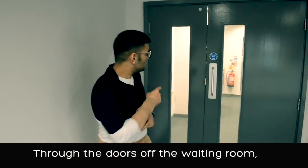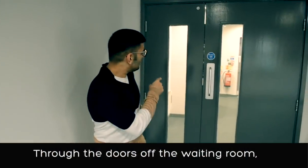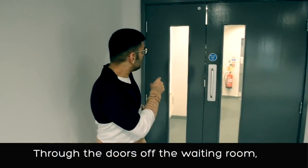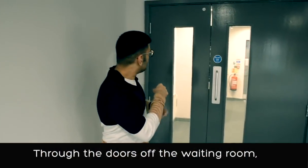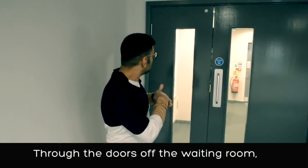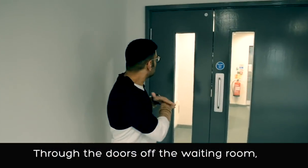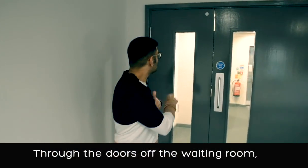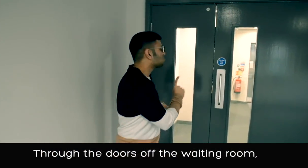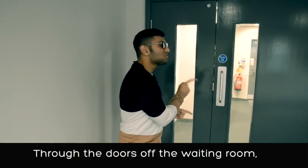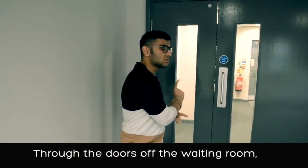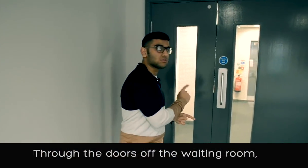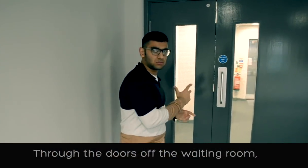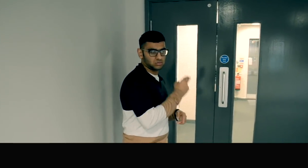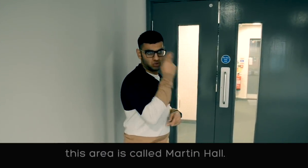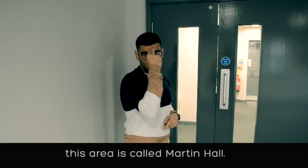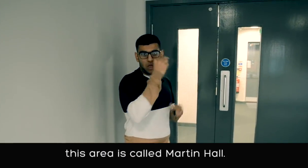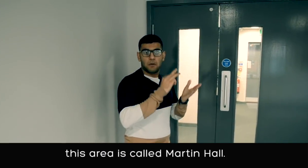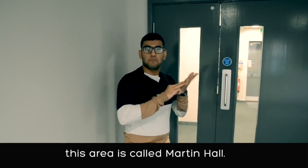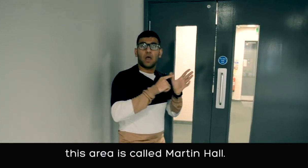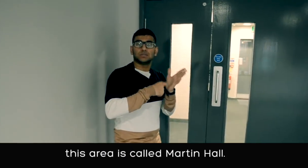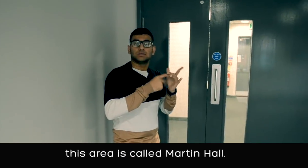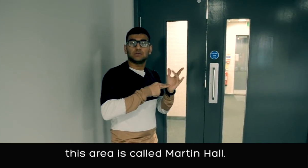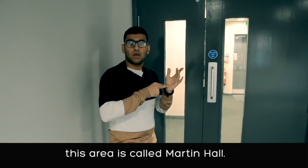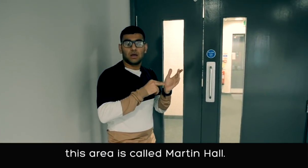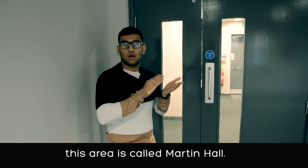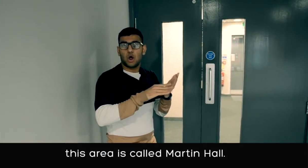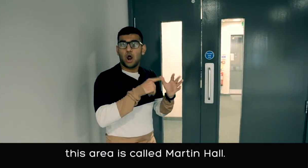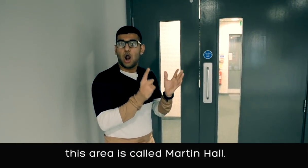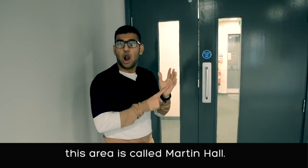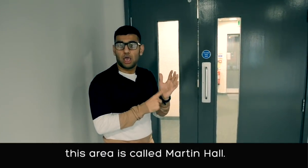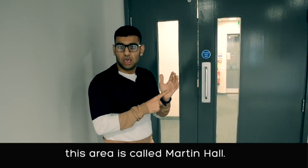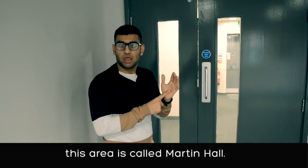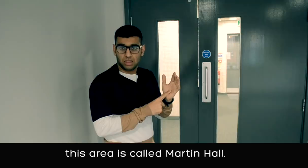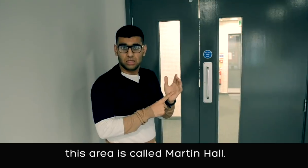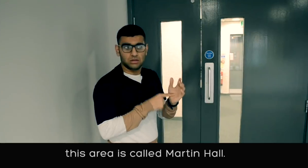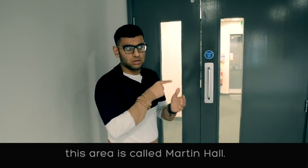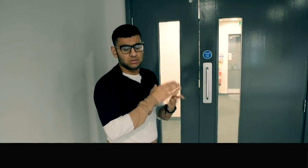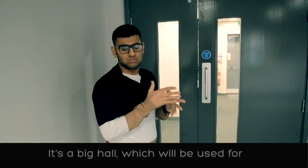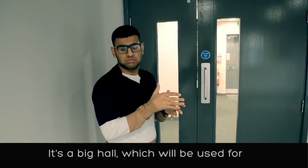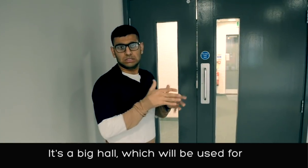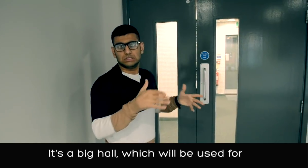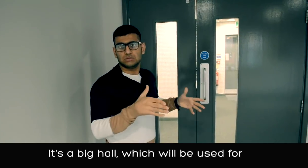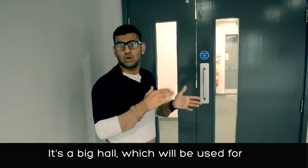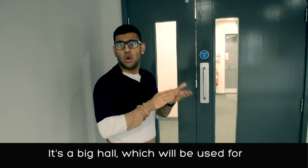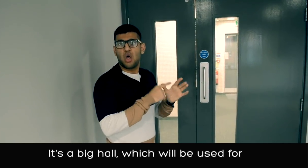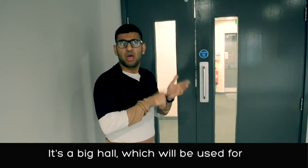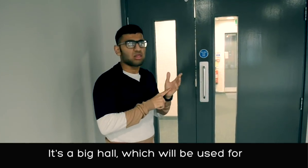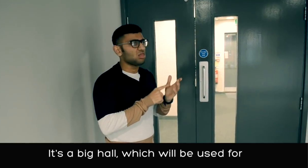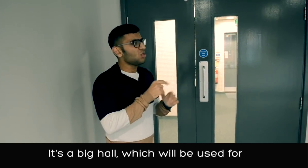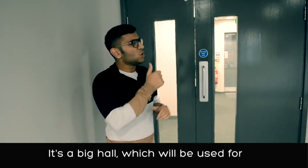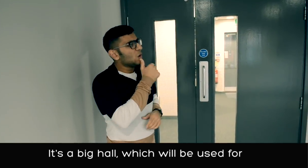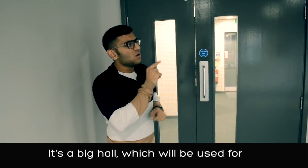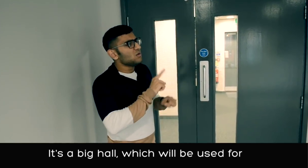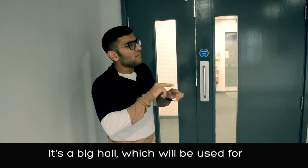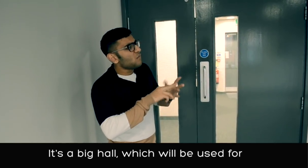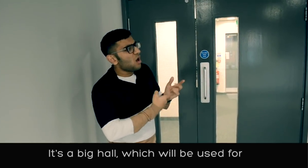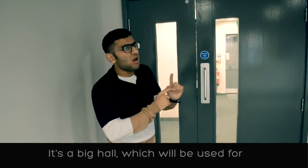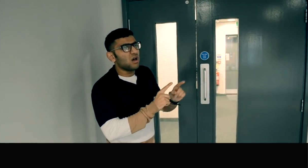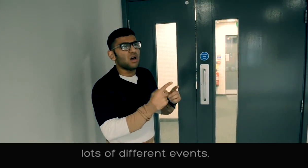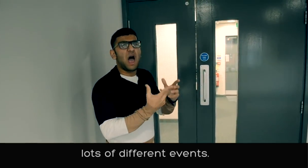Through the doors off the waiting room, this area is called Martin Hall. It's a big hall which will be used for lots of different